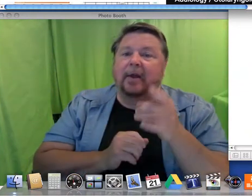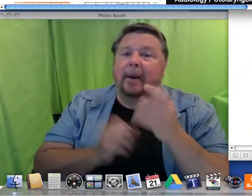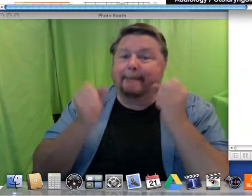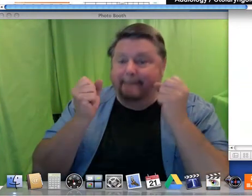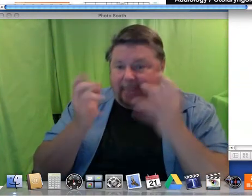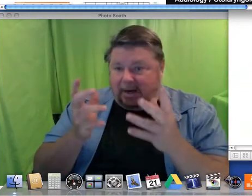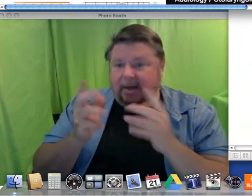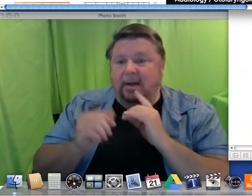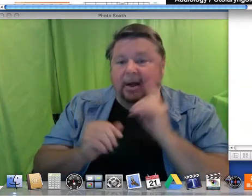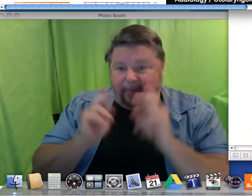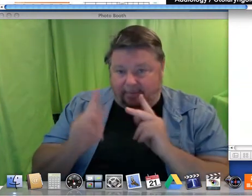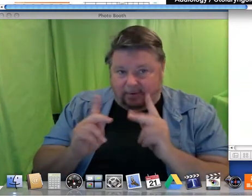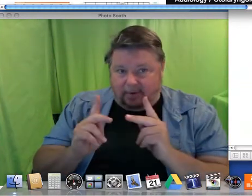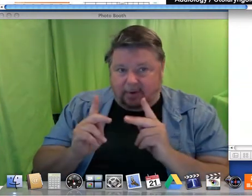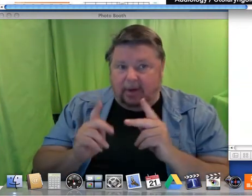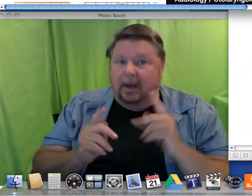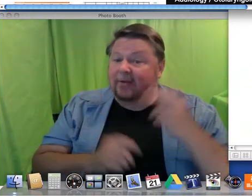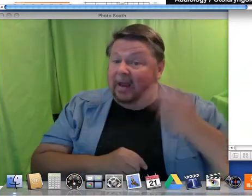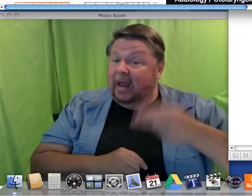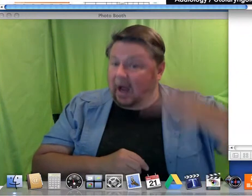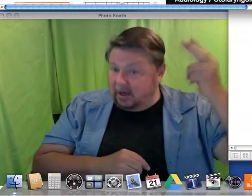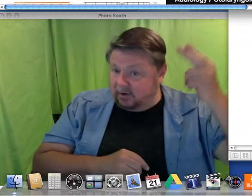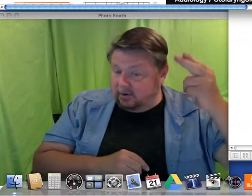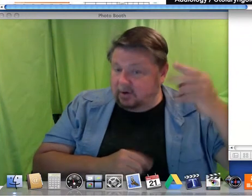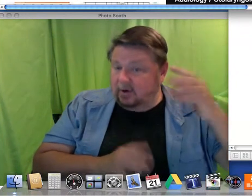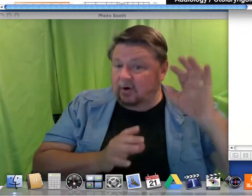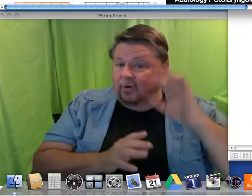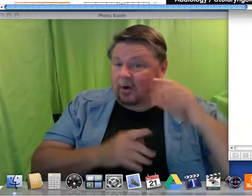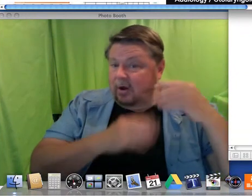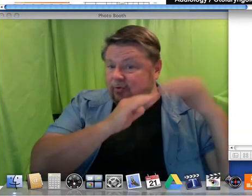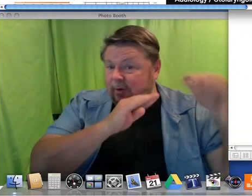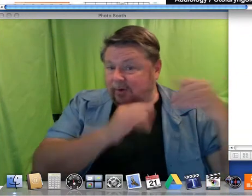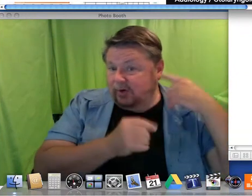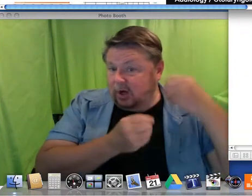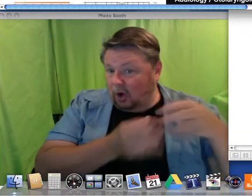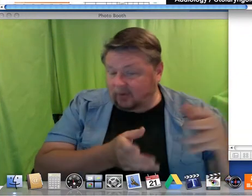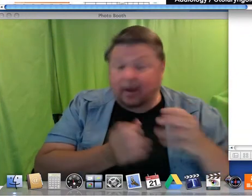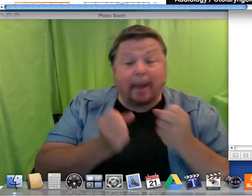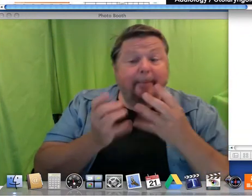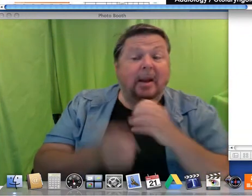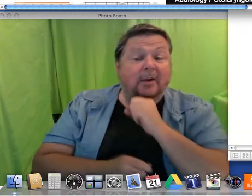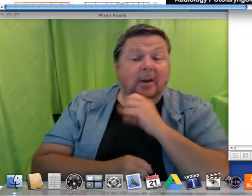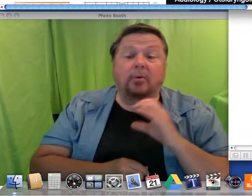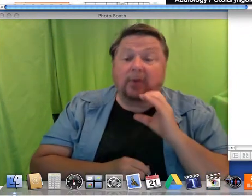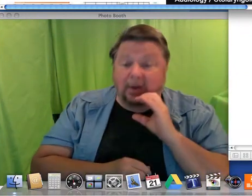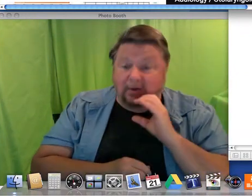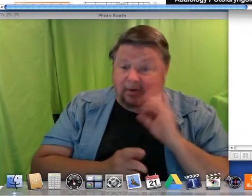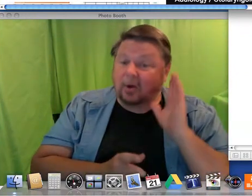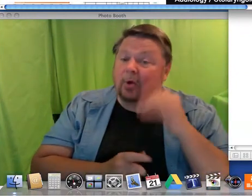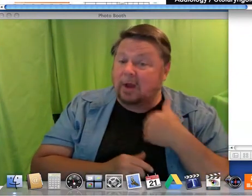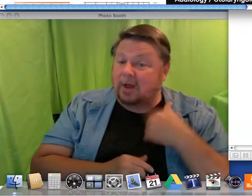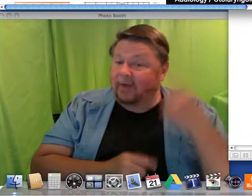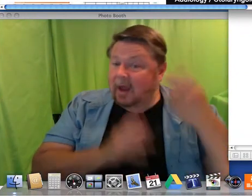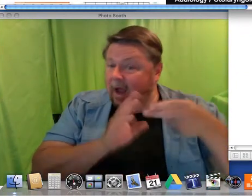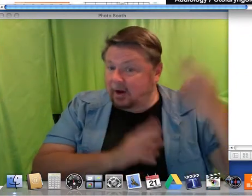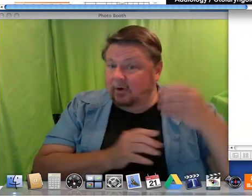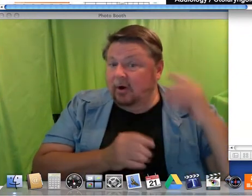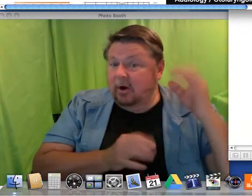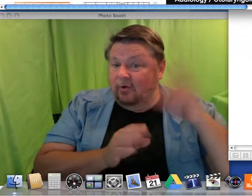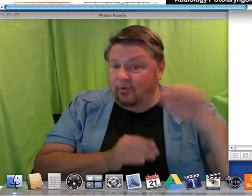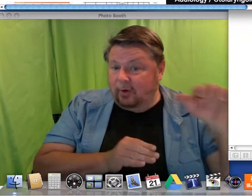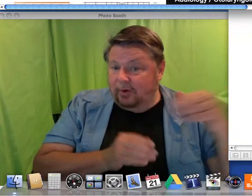that many deaf people have a higher frequency loss. Many senior citizens will have a